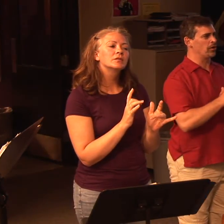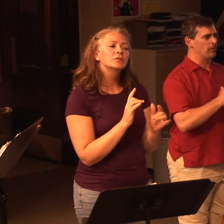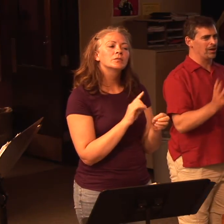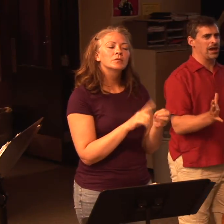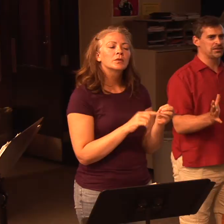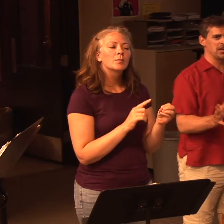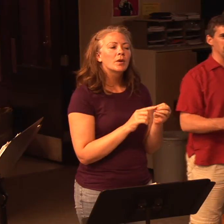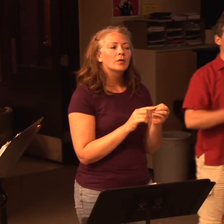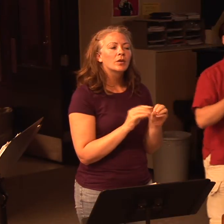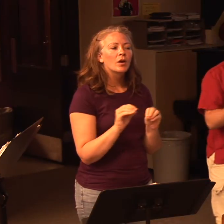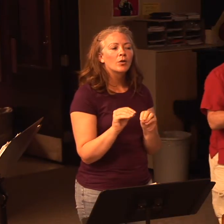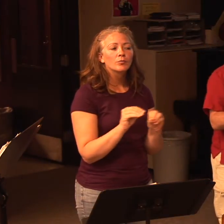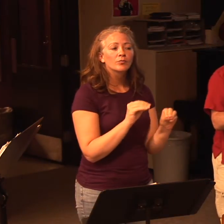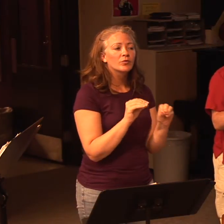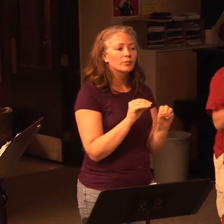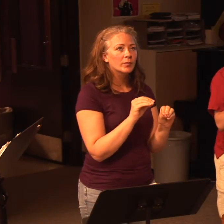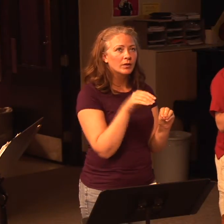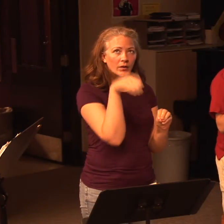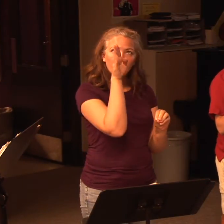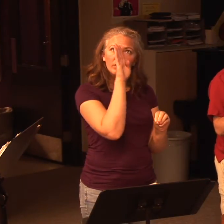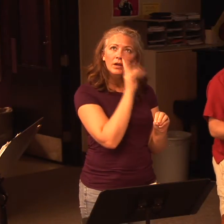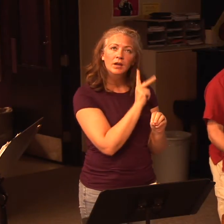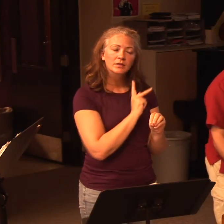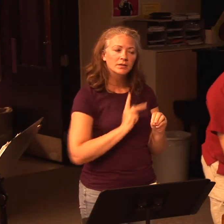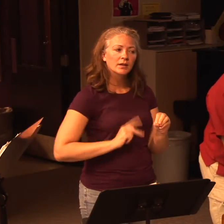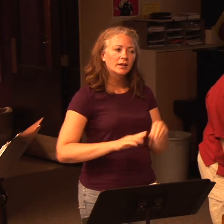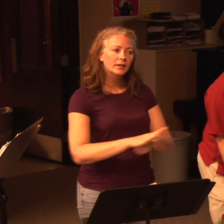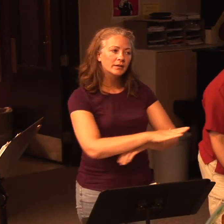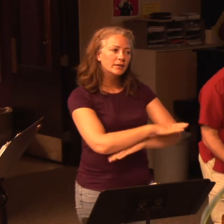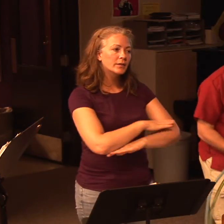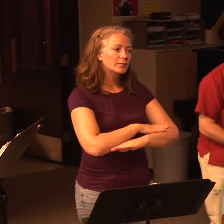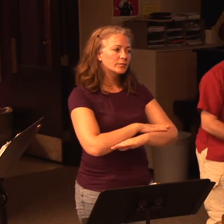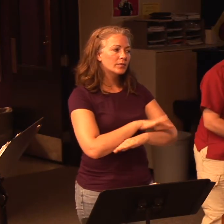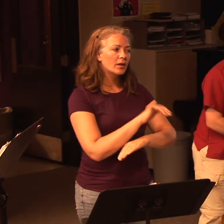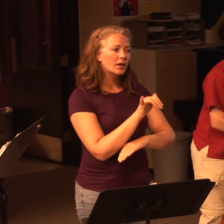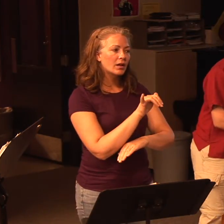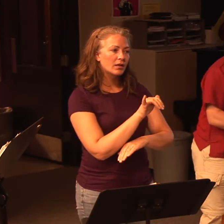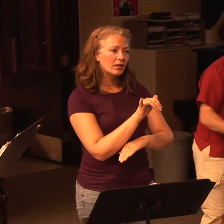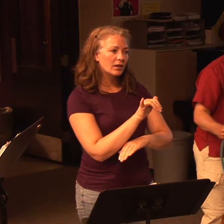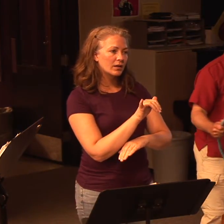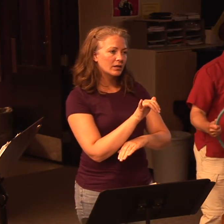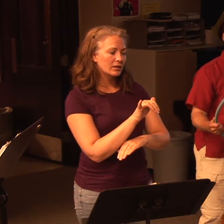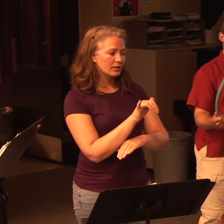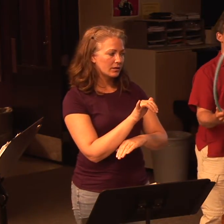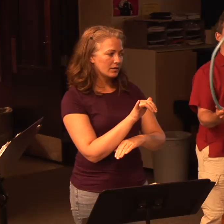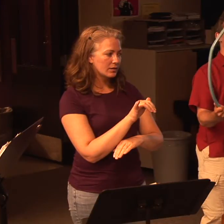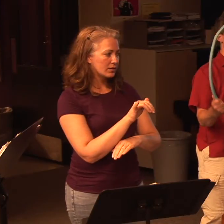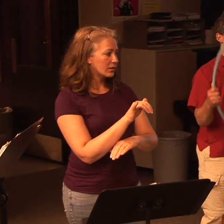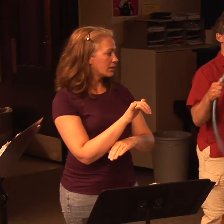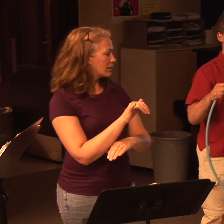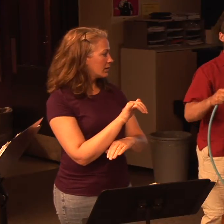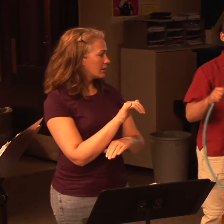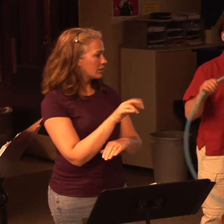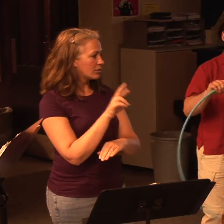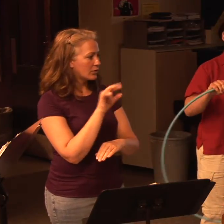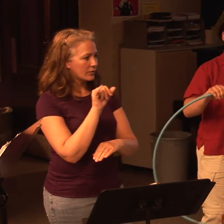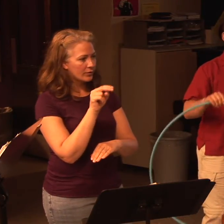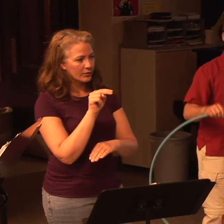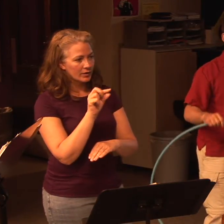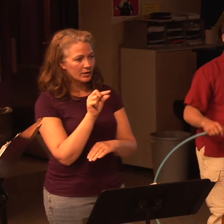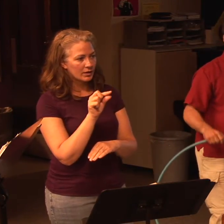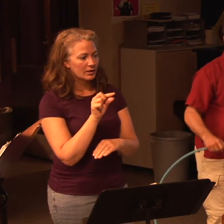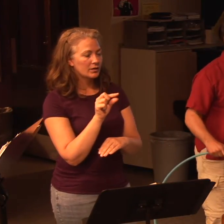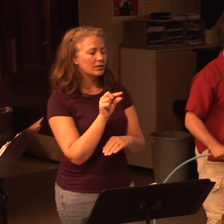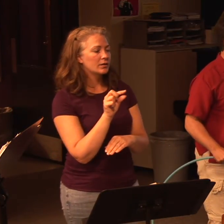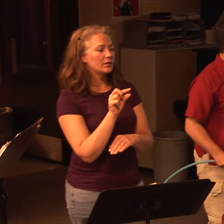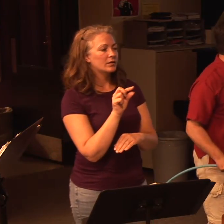a movement for God's kingdom, sharing this message of what God was about. And it's kind of like, well, we might be in a ring that we're connected to, that was like our group